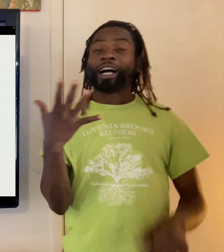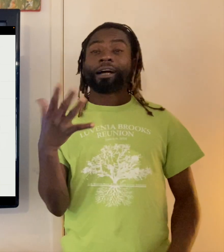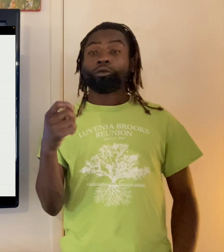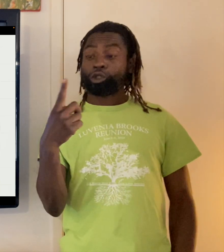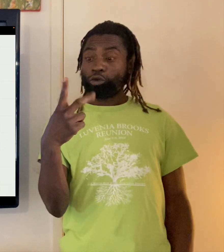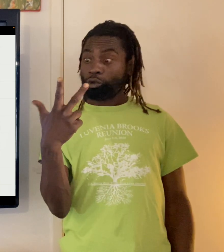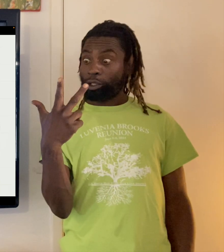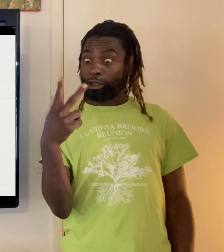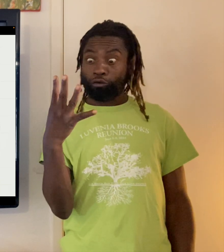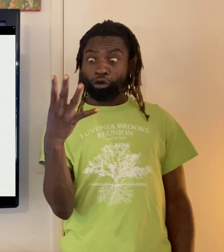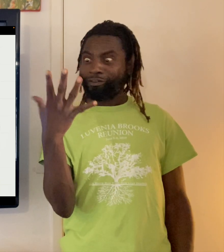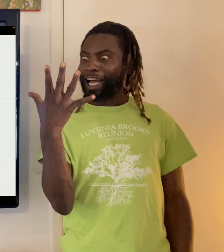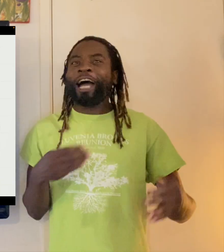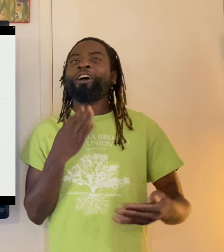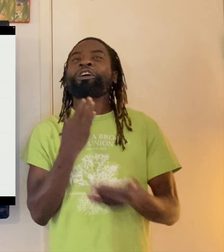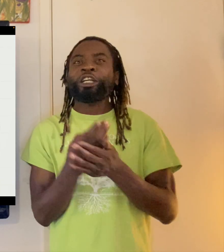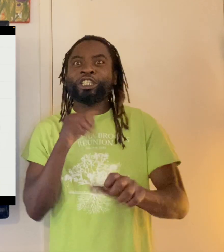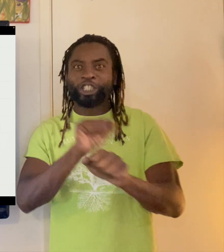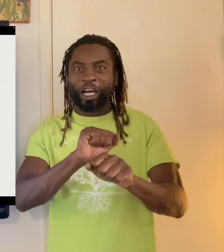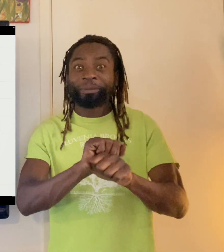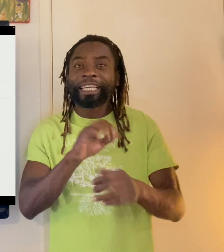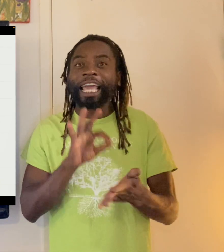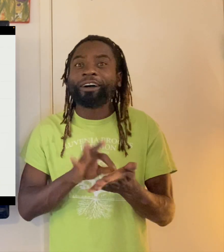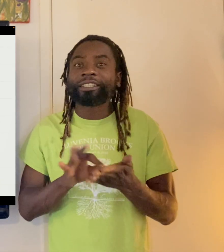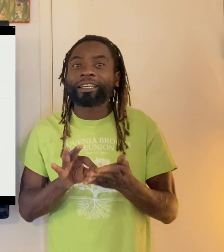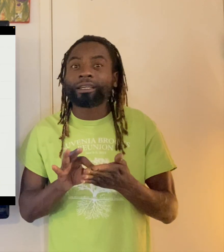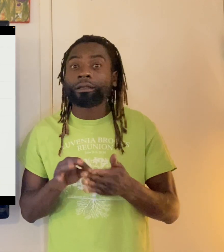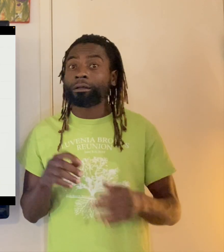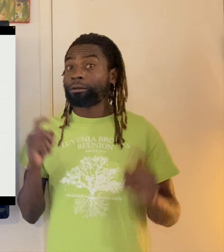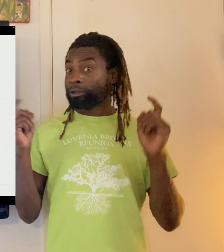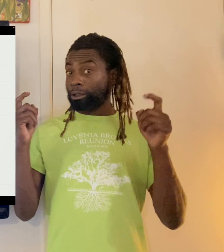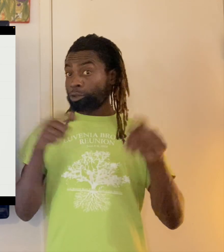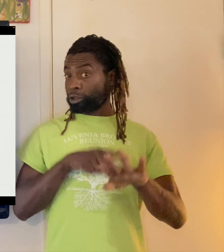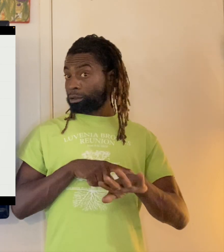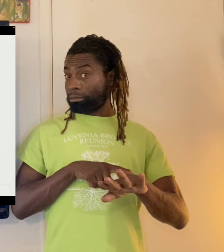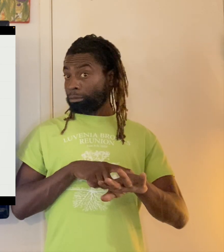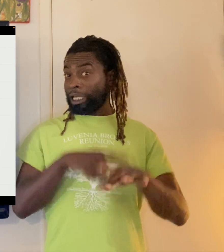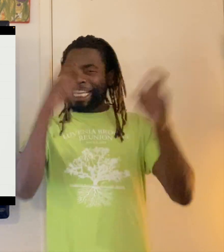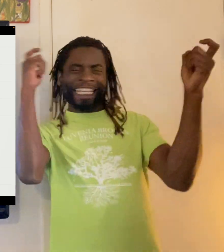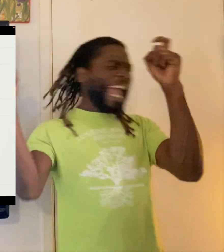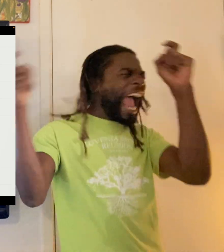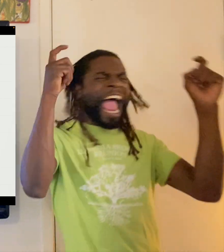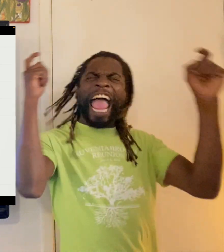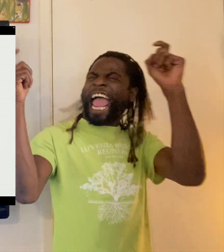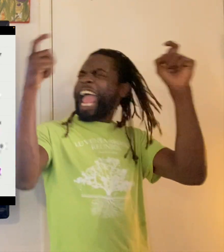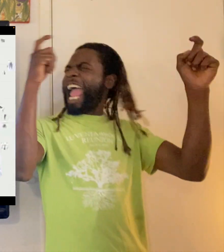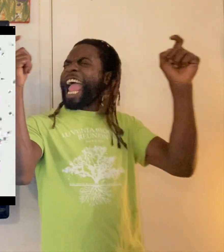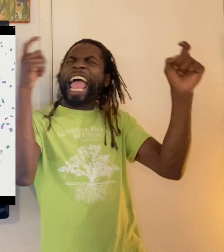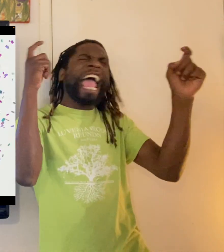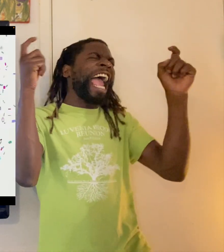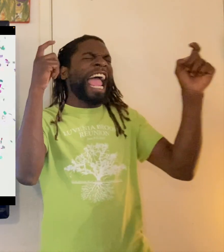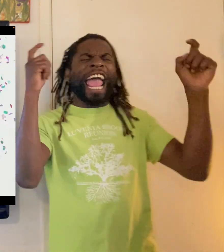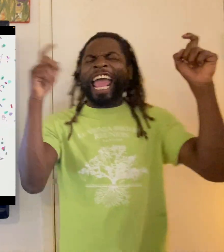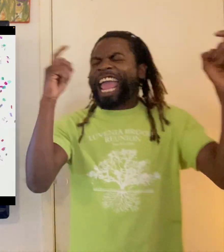4, 5. Ho ho! Good job counting. I think it may be time to celebrate.